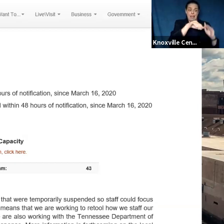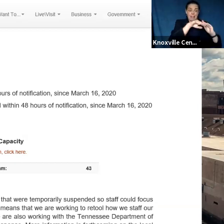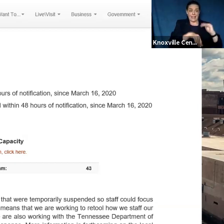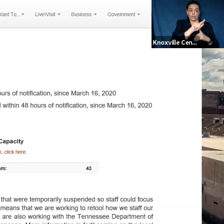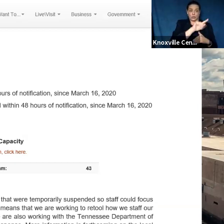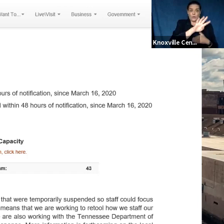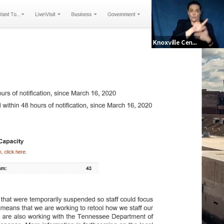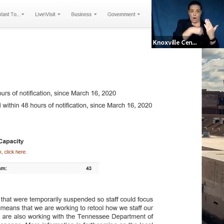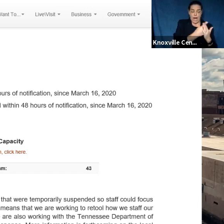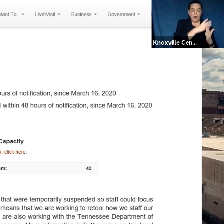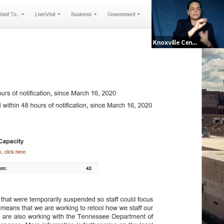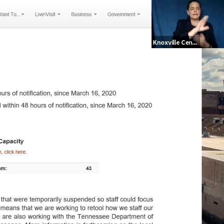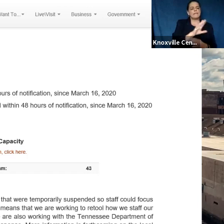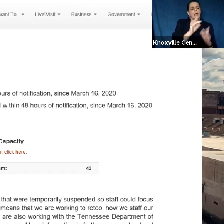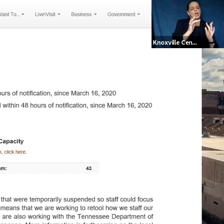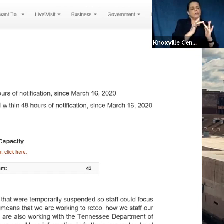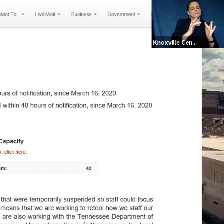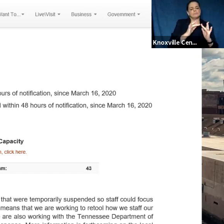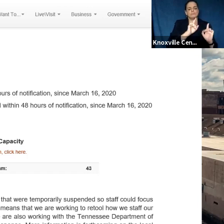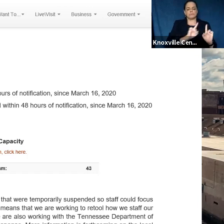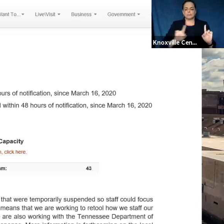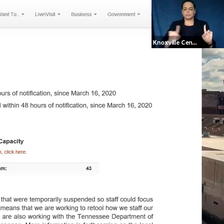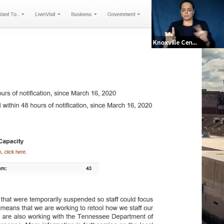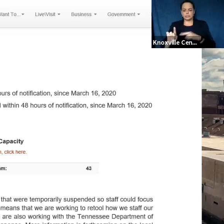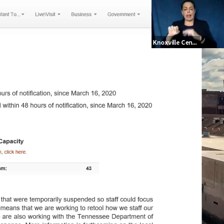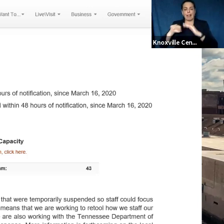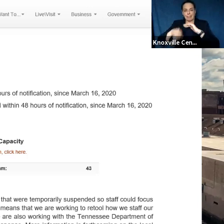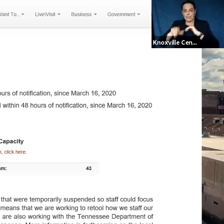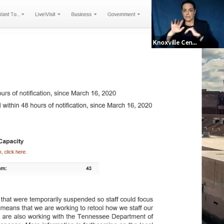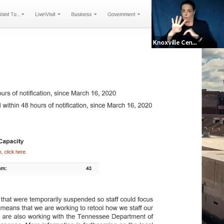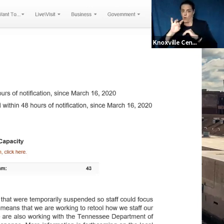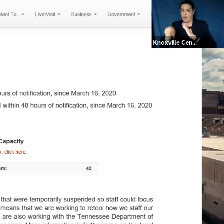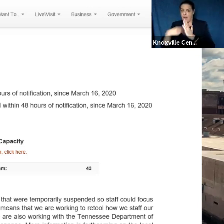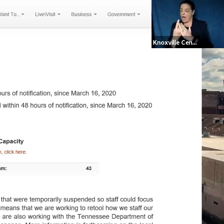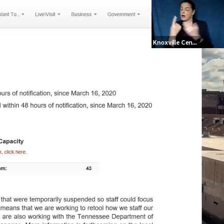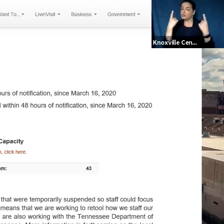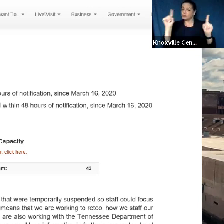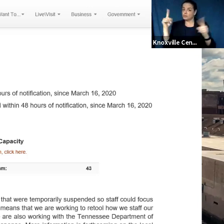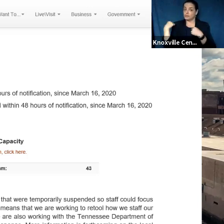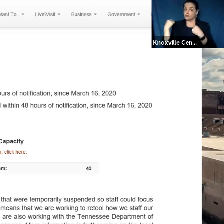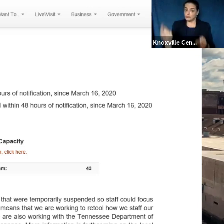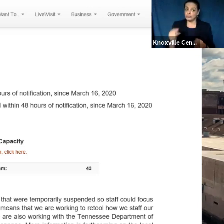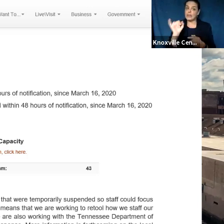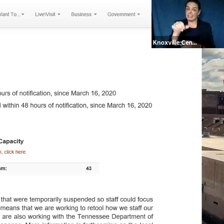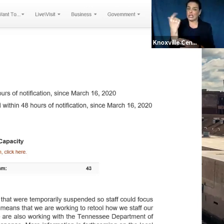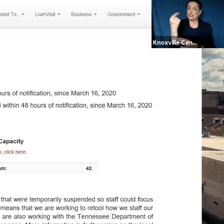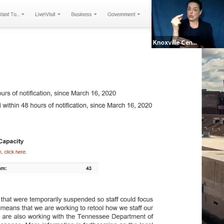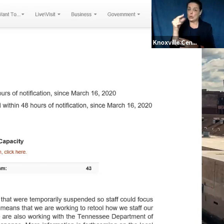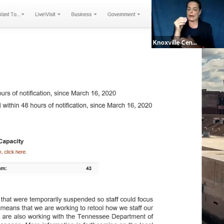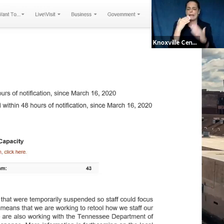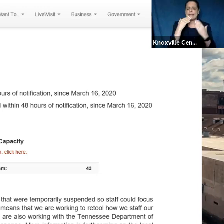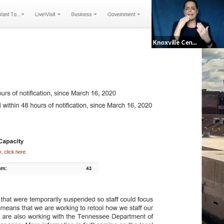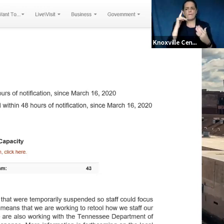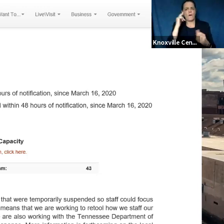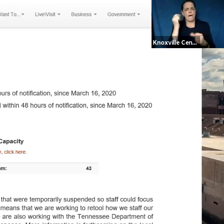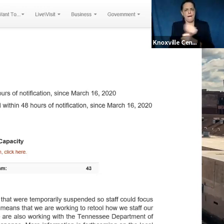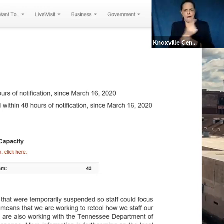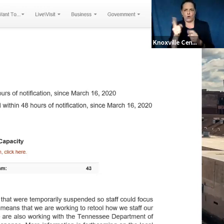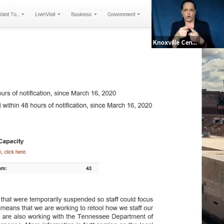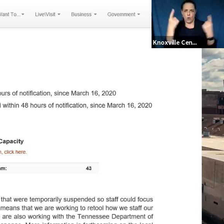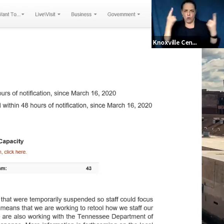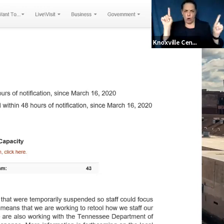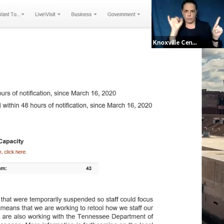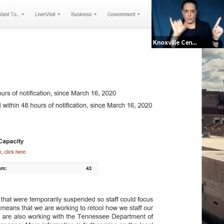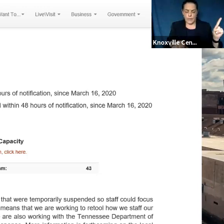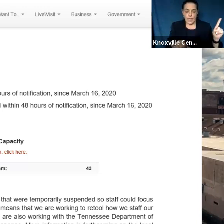to be represented as green, and I'm grateful for that and grateful to our team for accomplishing that. As a quick note, we are bringing in